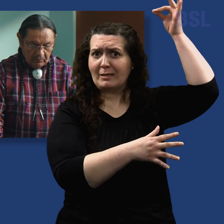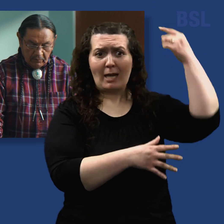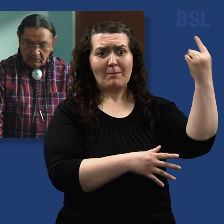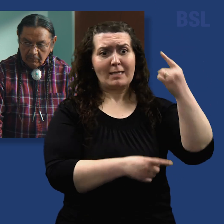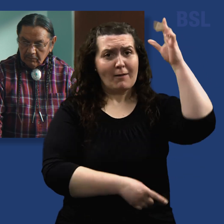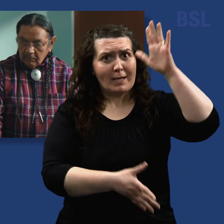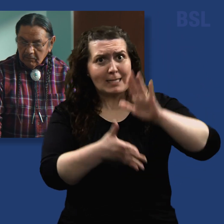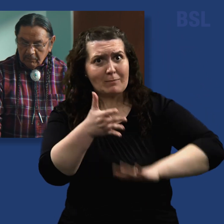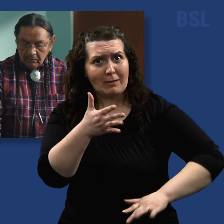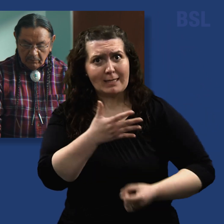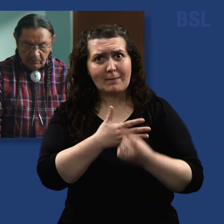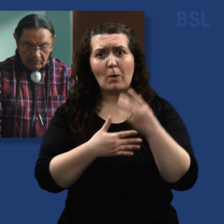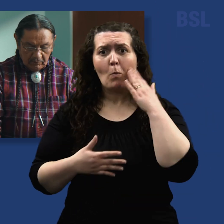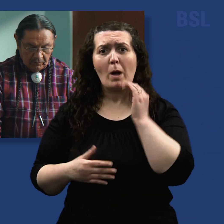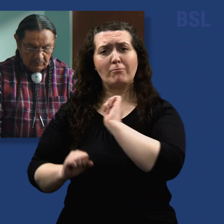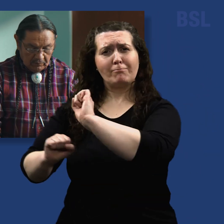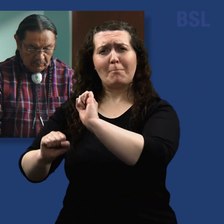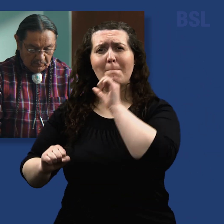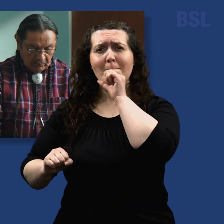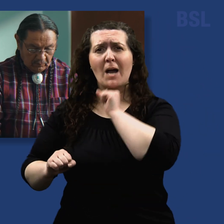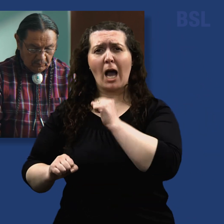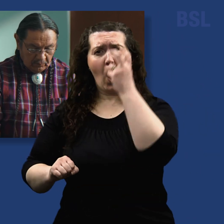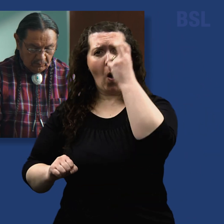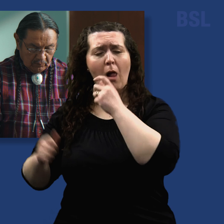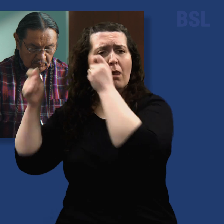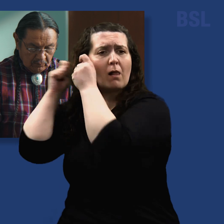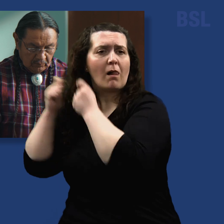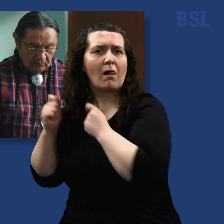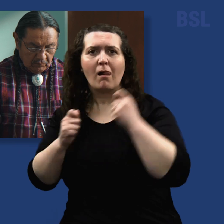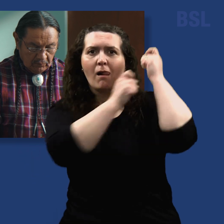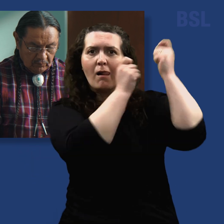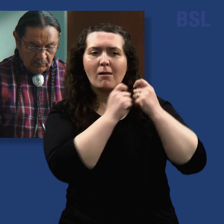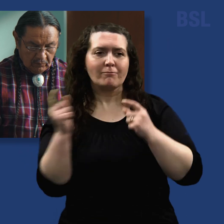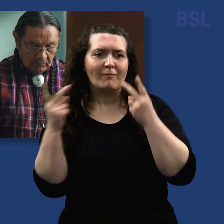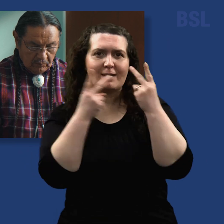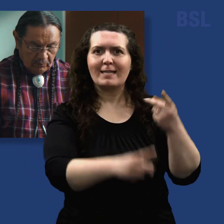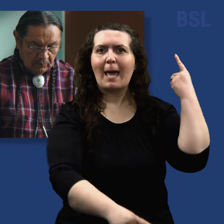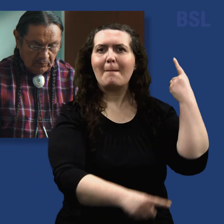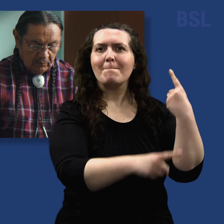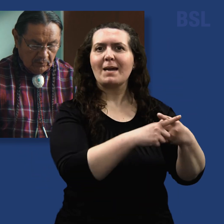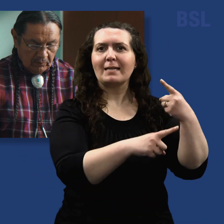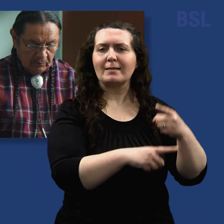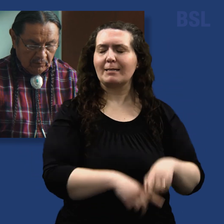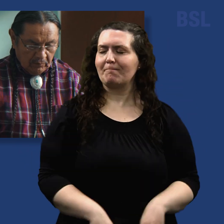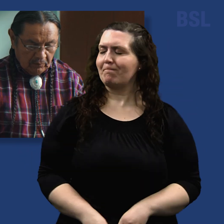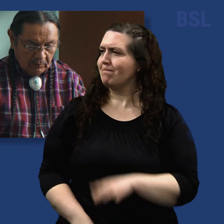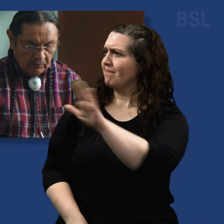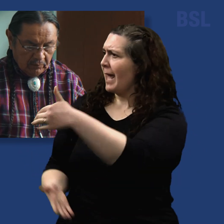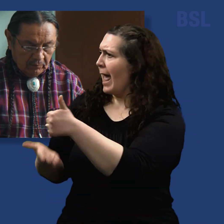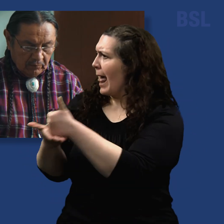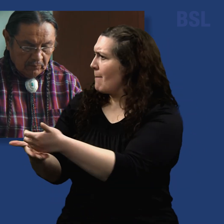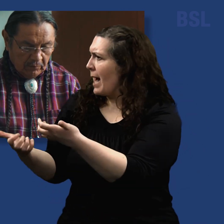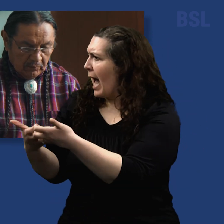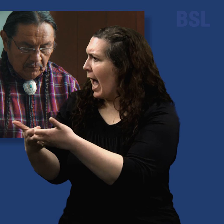when an old Native American man with long braided hair came into the emergency room So how can I help